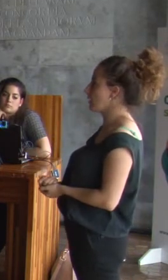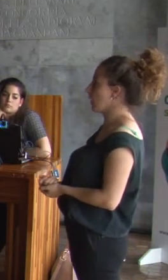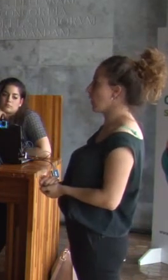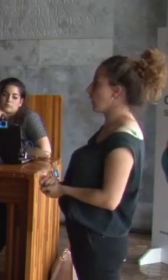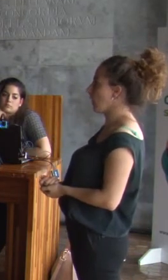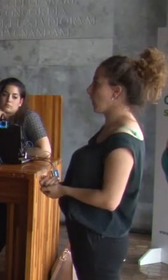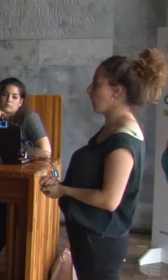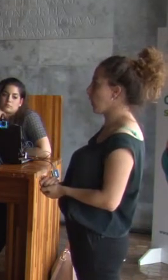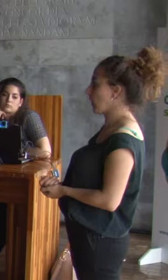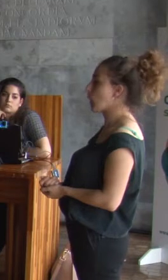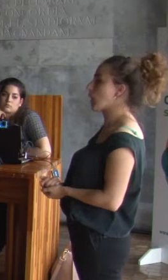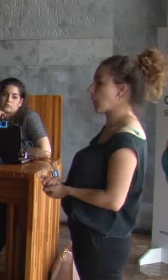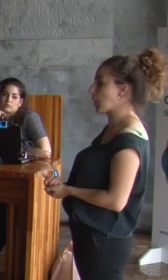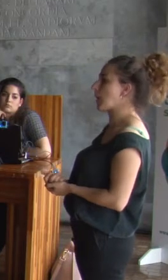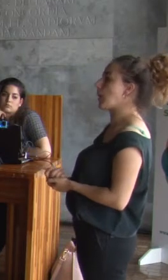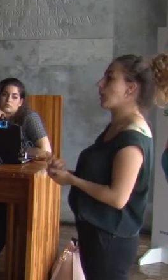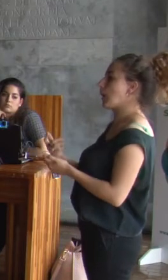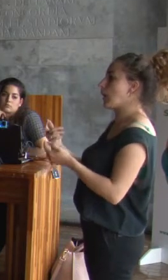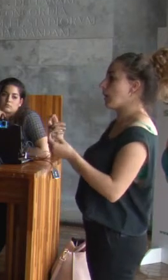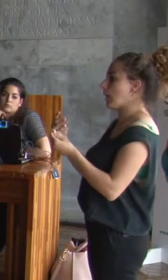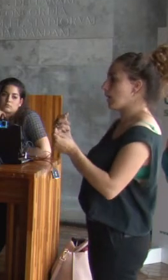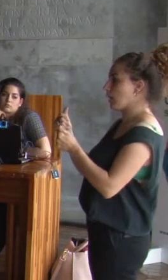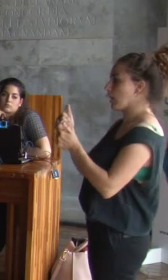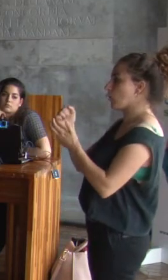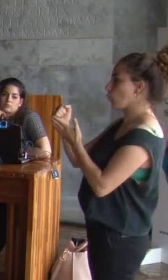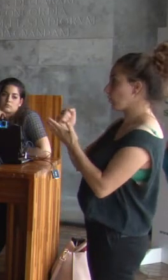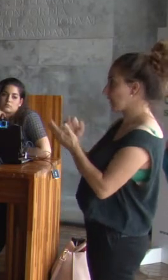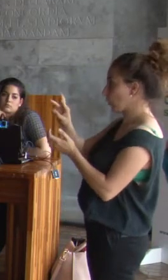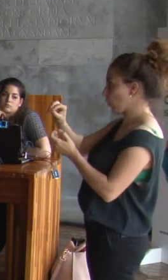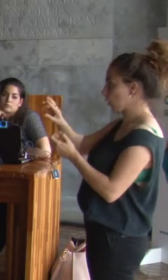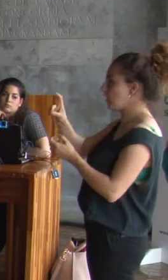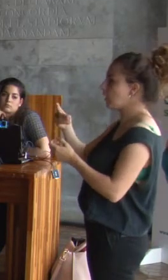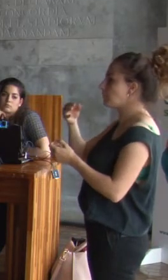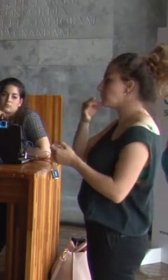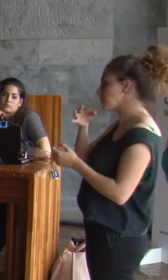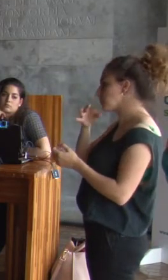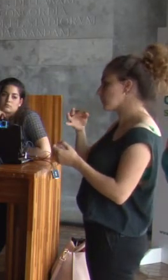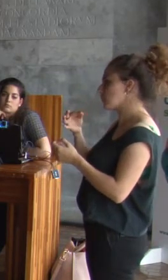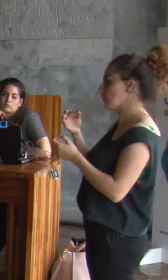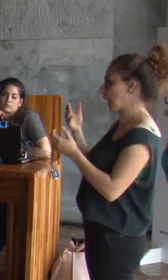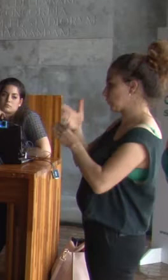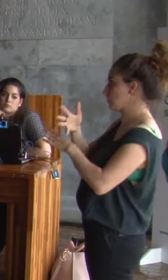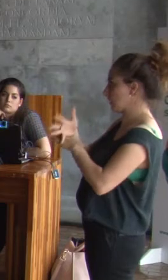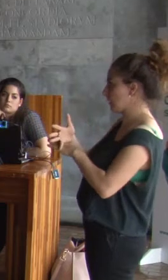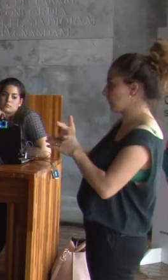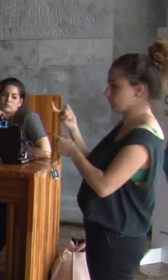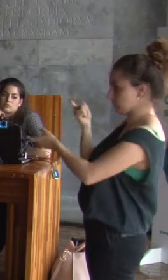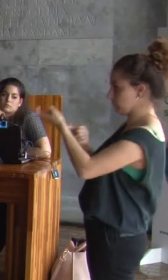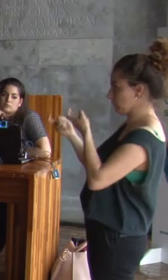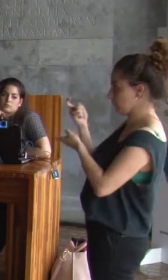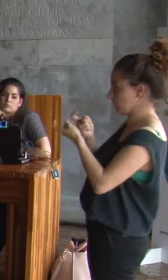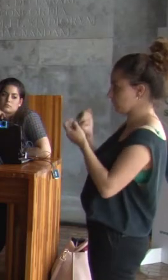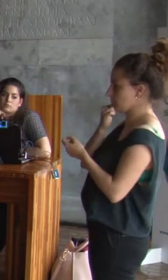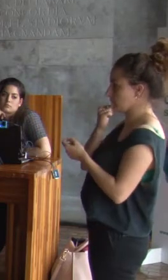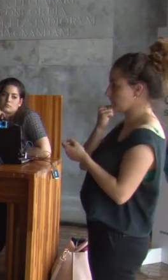So, as I said, electronic Word documents generally are accessible, and I'm going backwards,